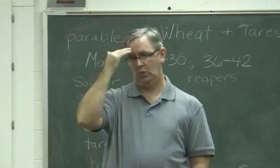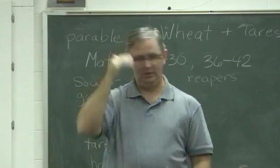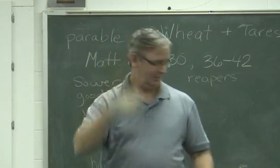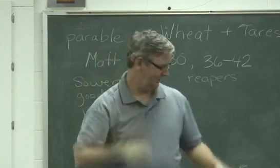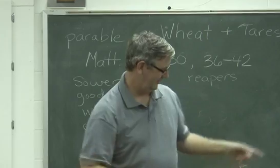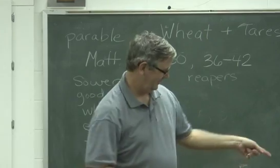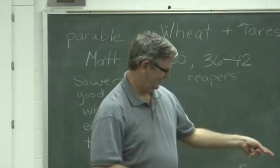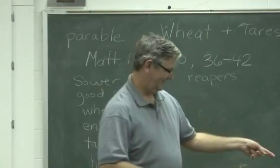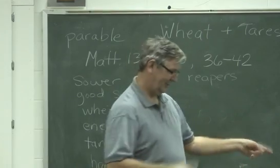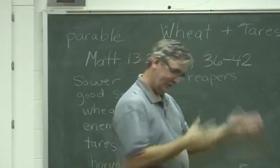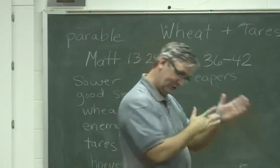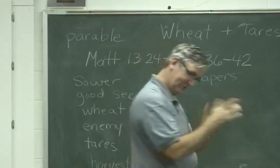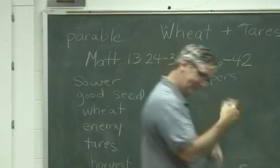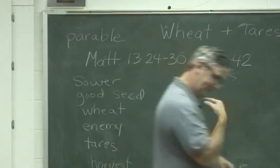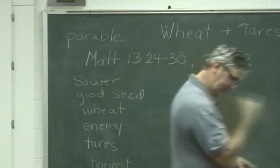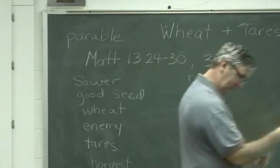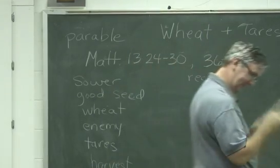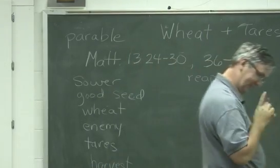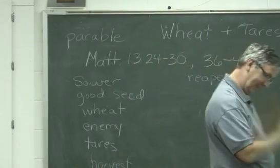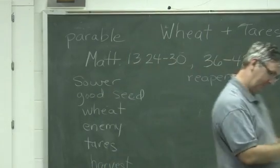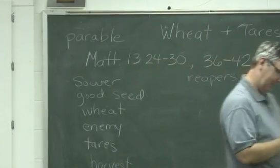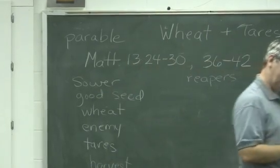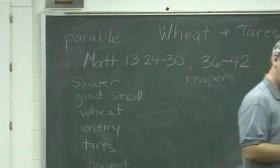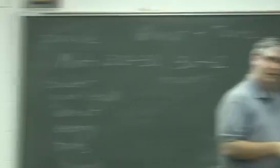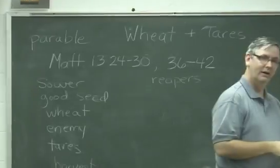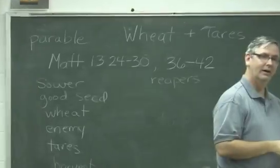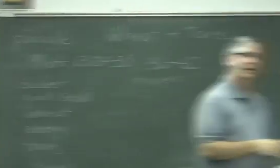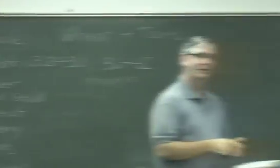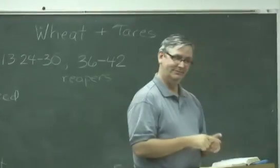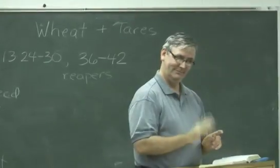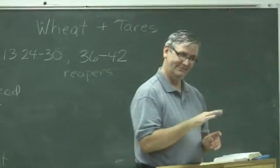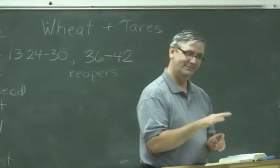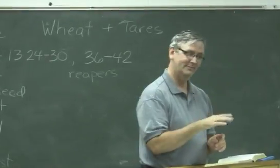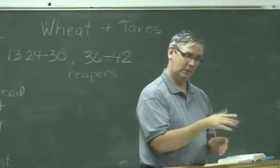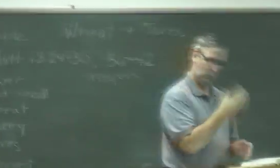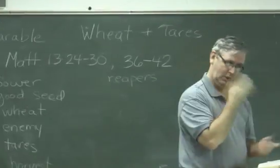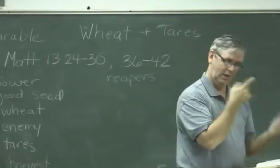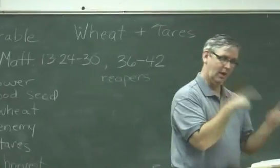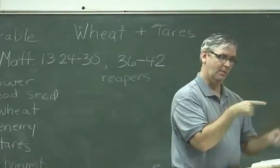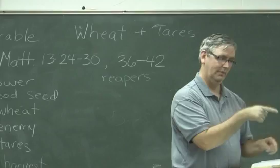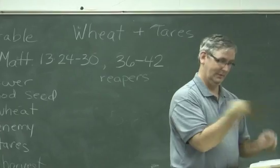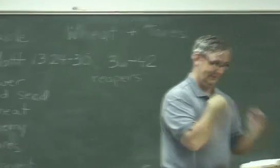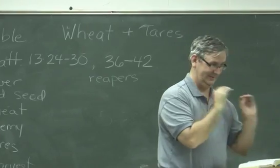It's God knows. Jesus is telling the disciples here in this story,